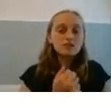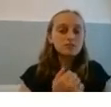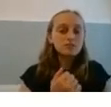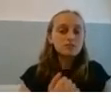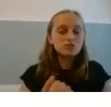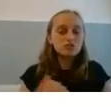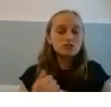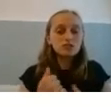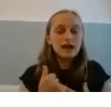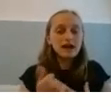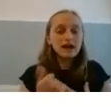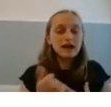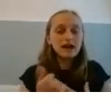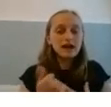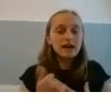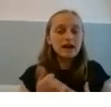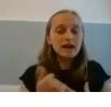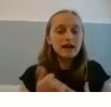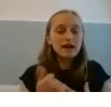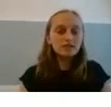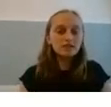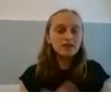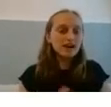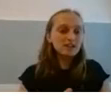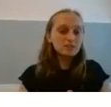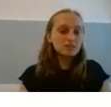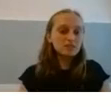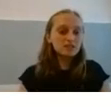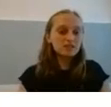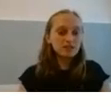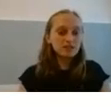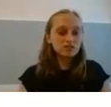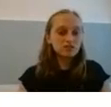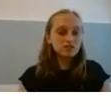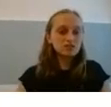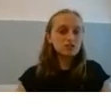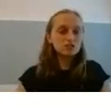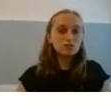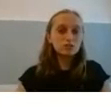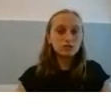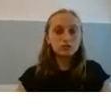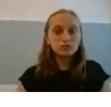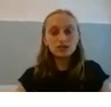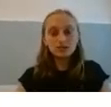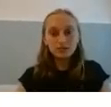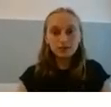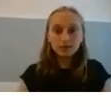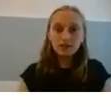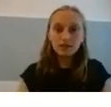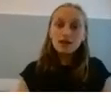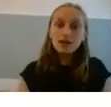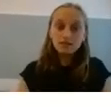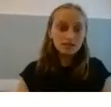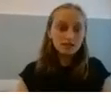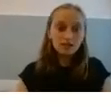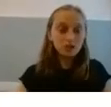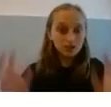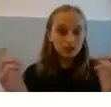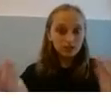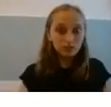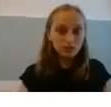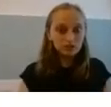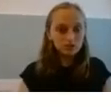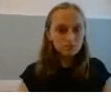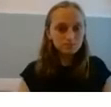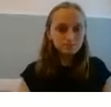and just asking for more representation there has been significant strides to include the deaf community in the in our